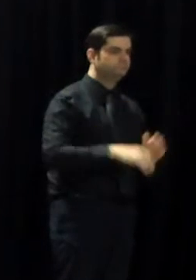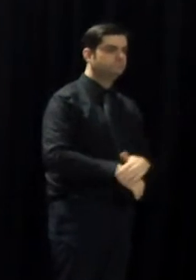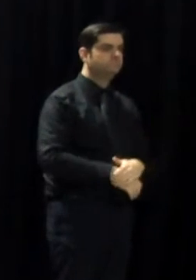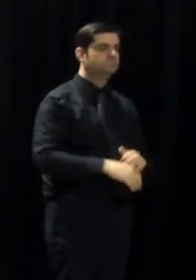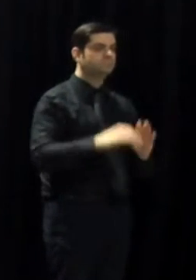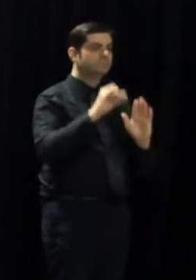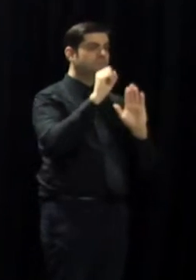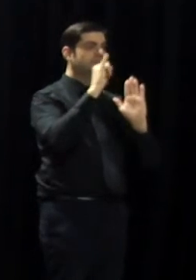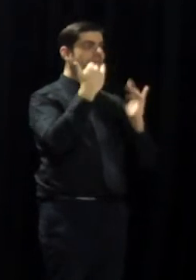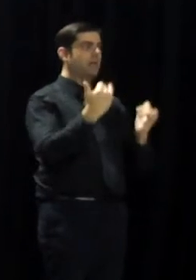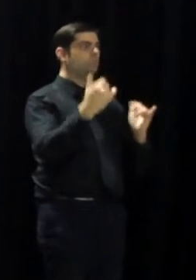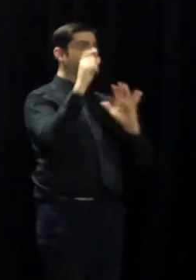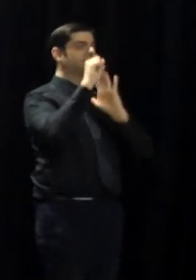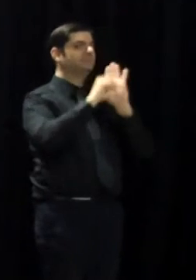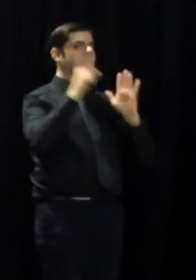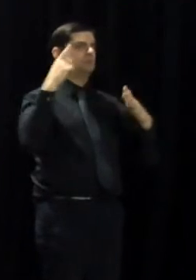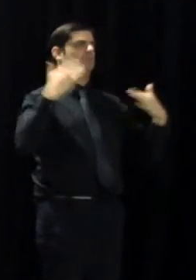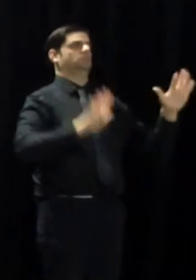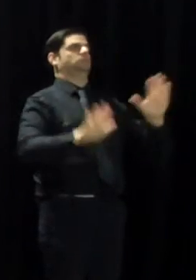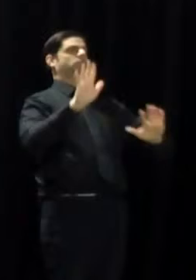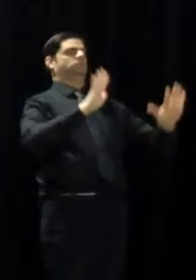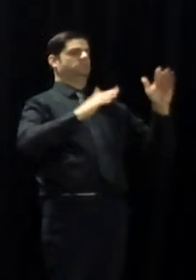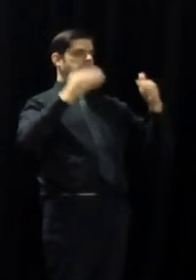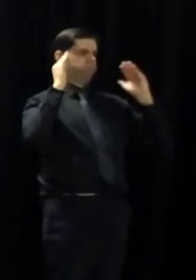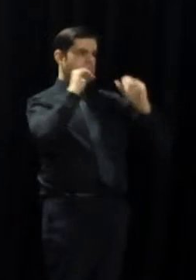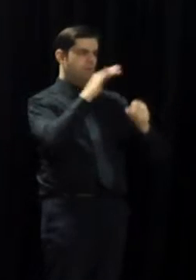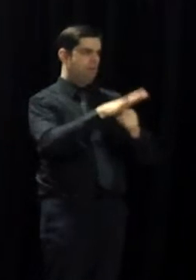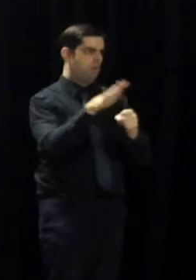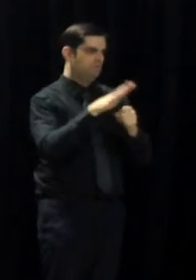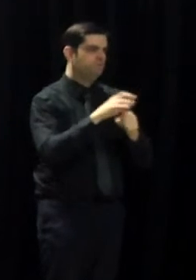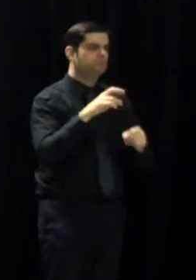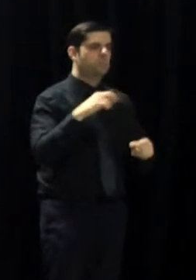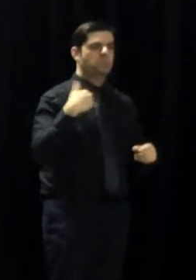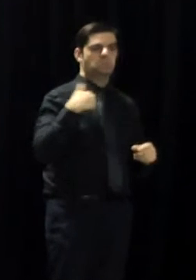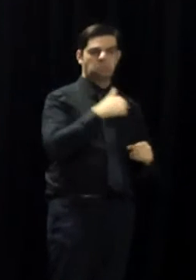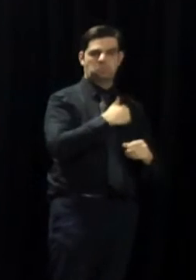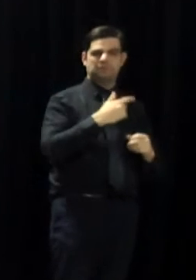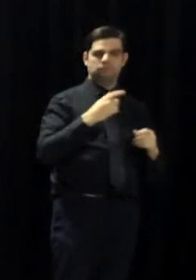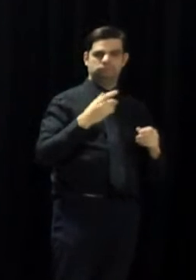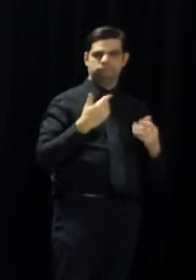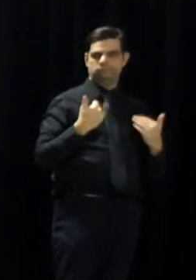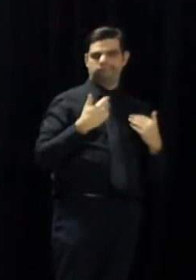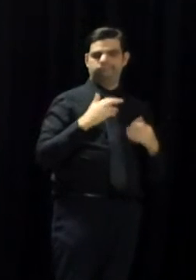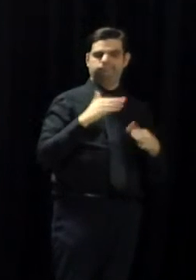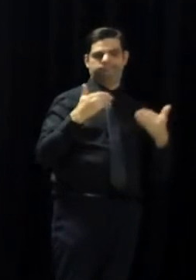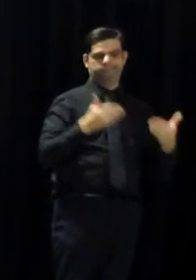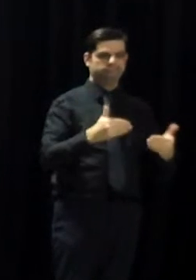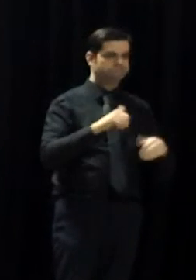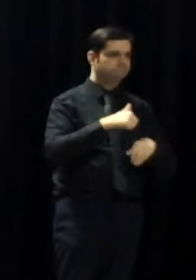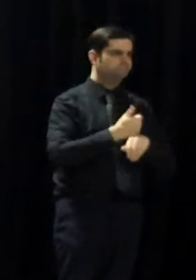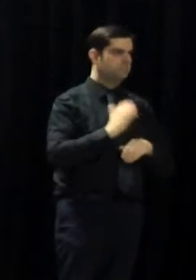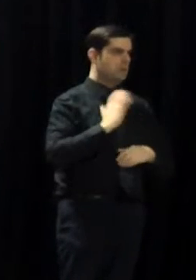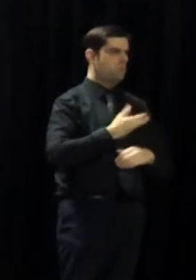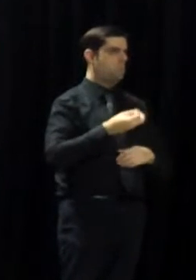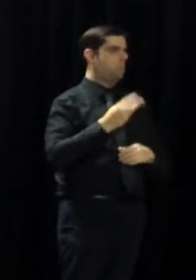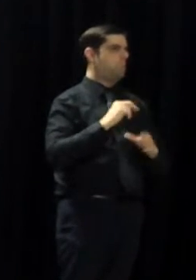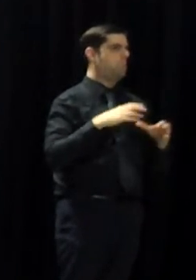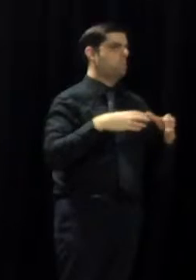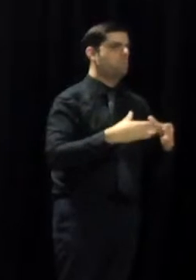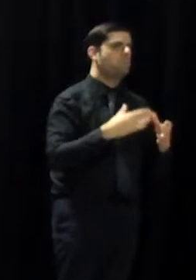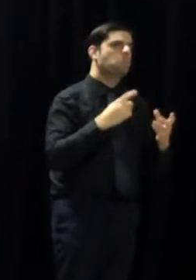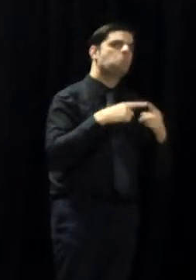all internally until the state gets caught back up again. So with corporate partners helping us with